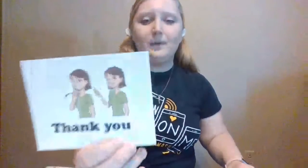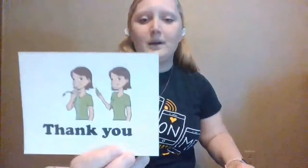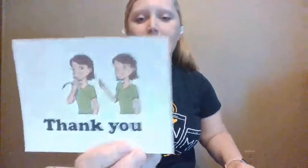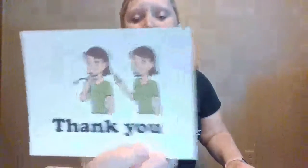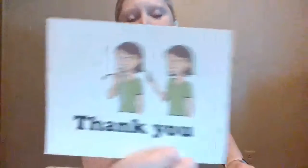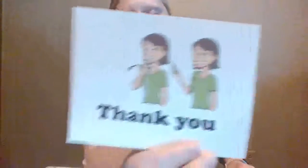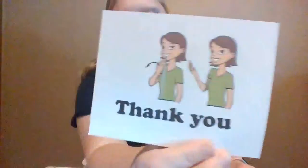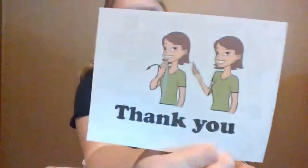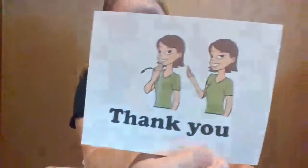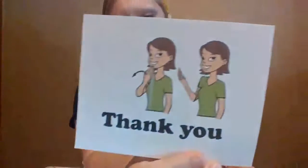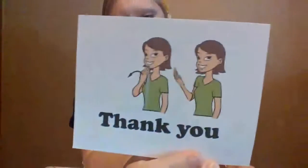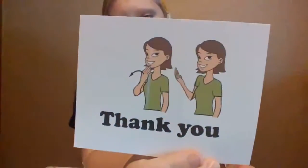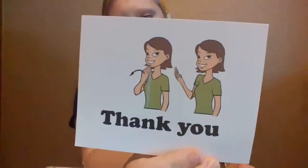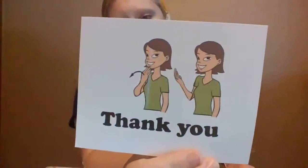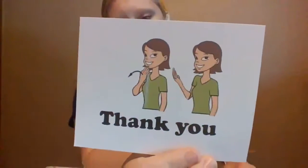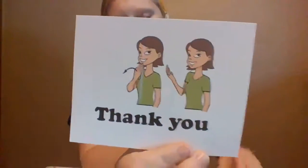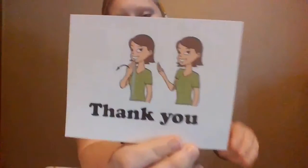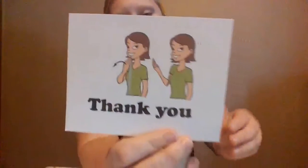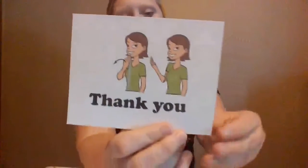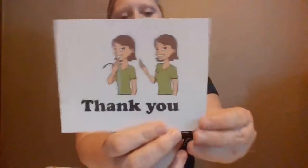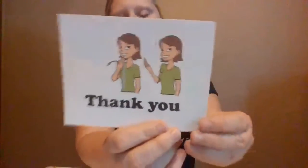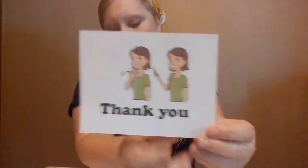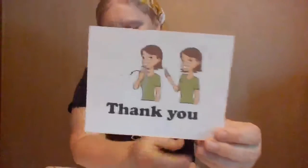for thank you. So,